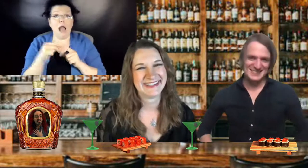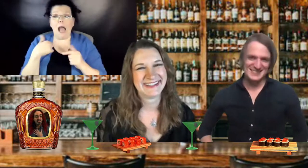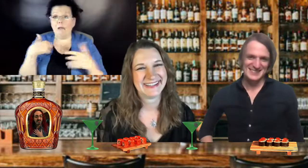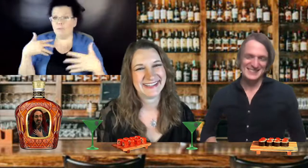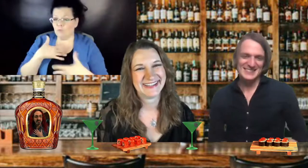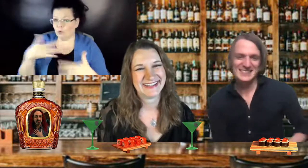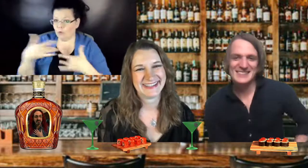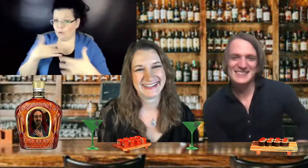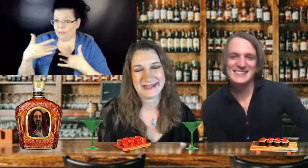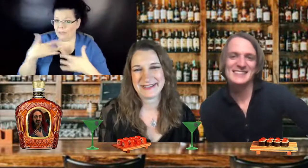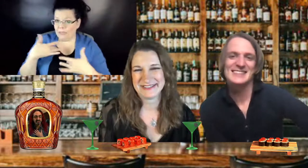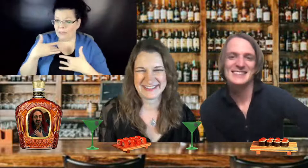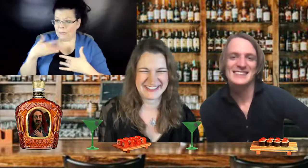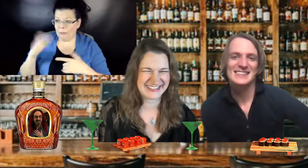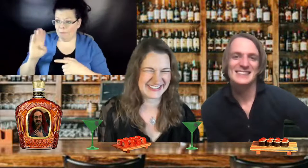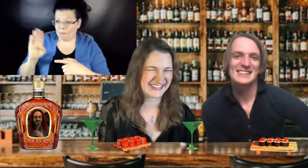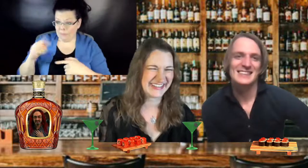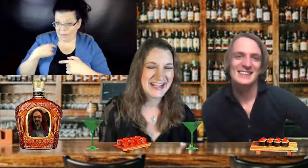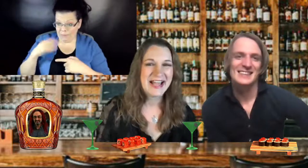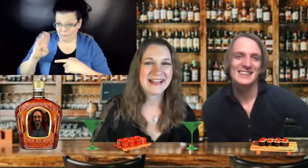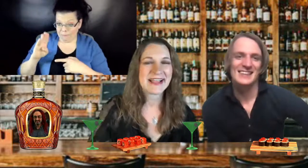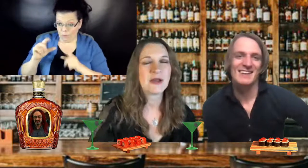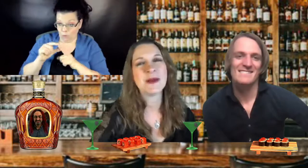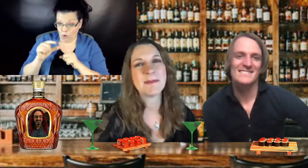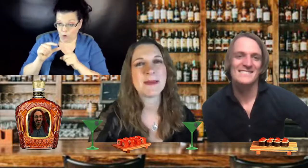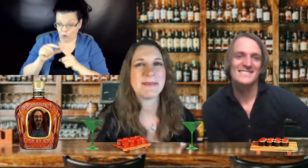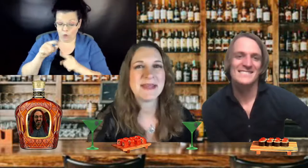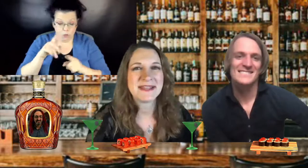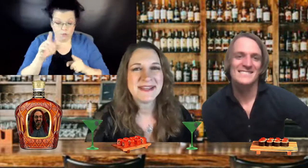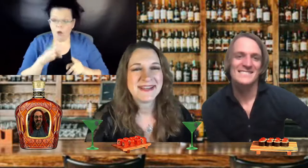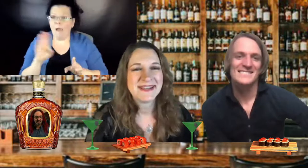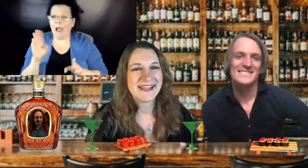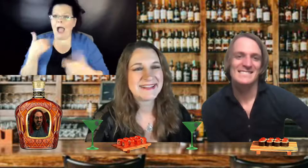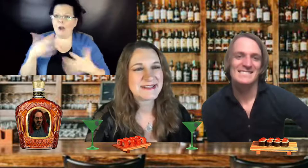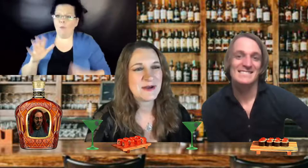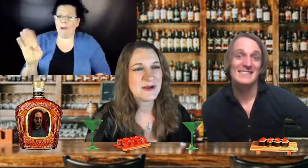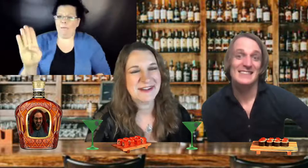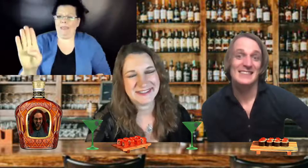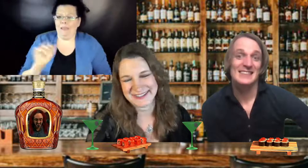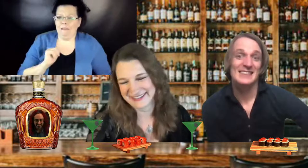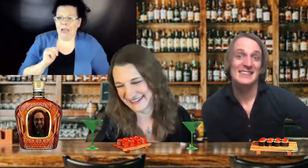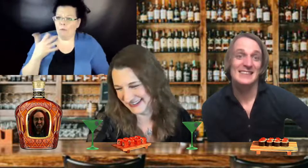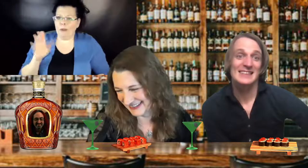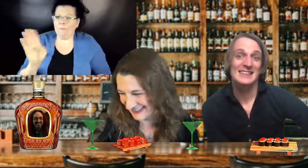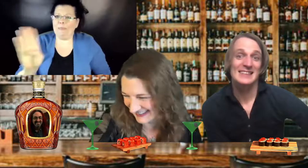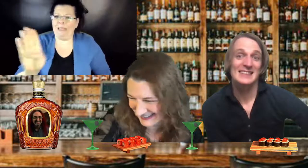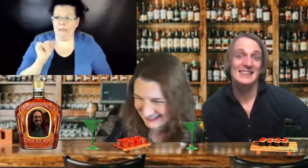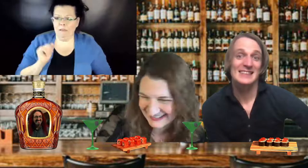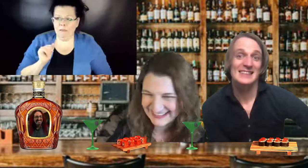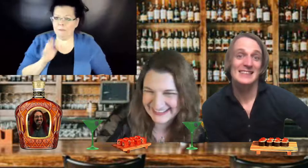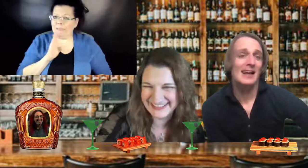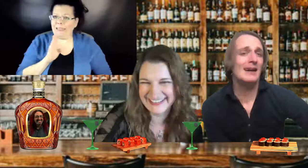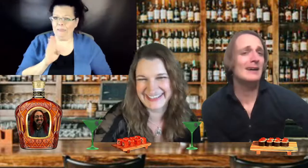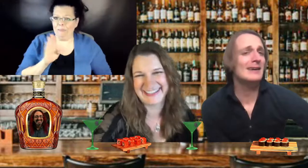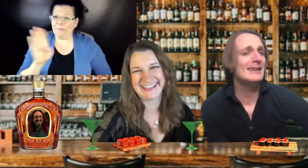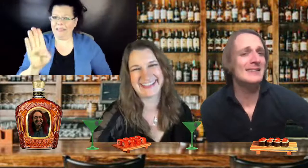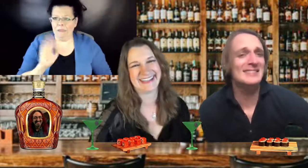I was worried that I was being a B word. I don't want to be a bee. I don't want to be a B word.